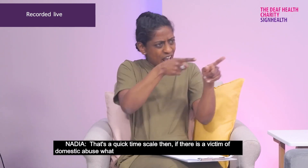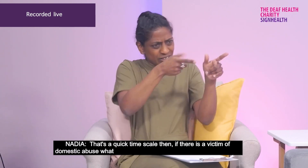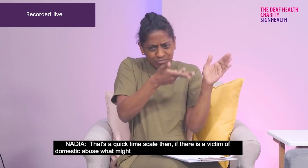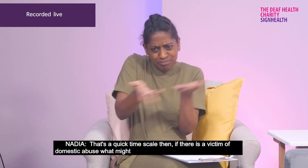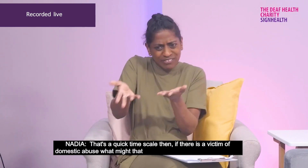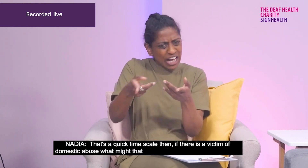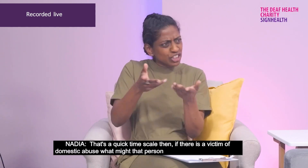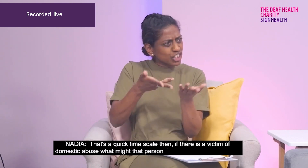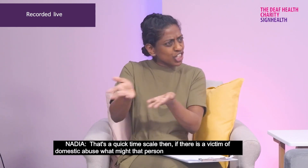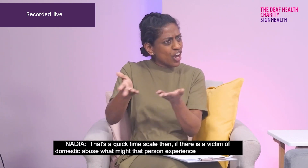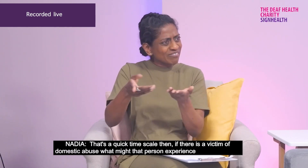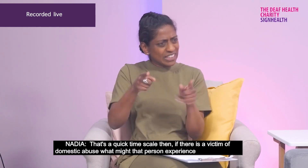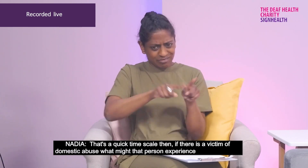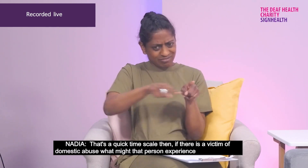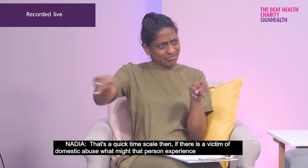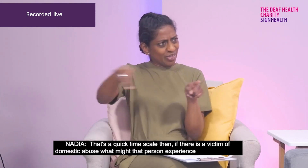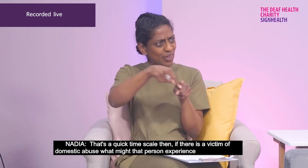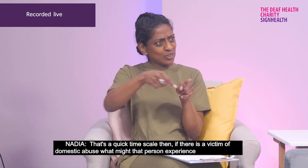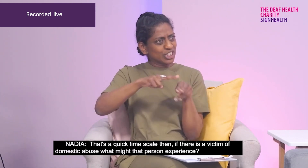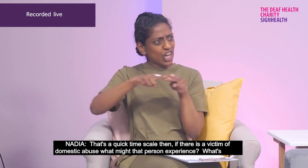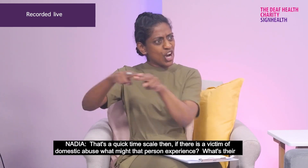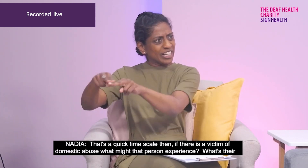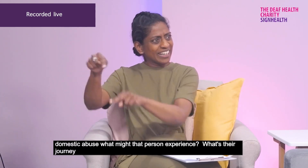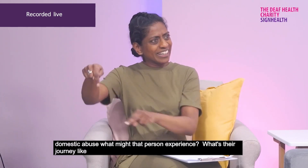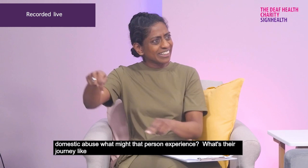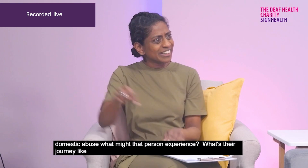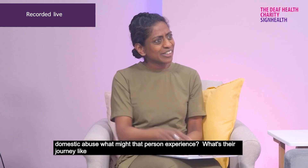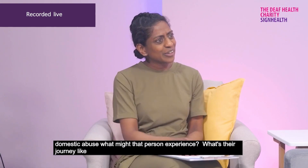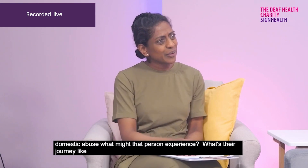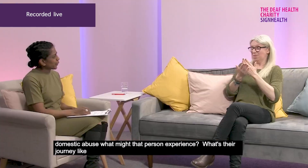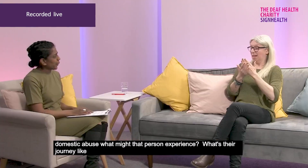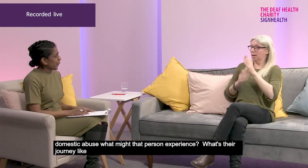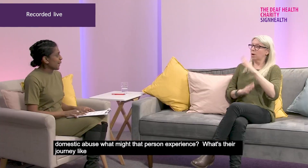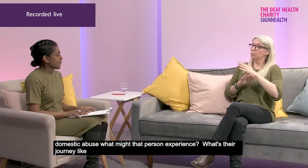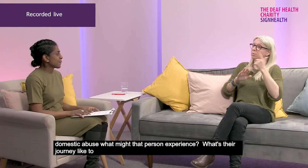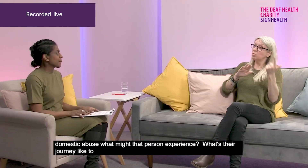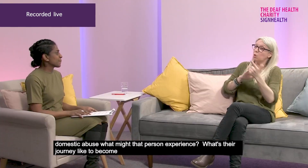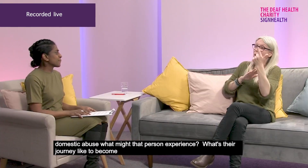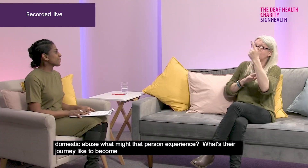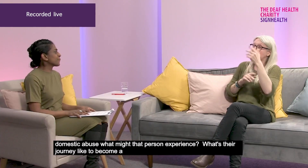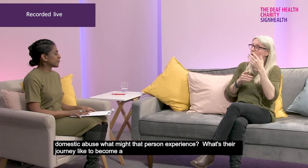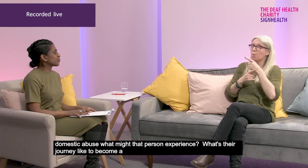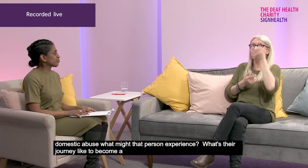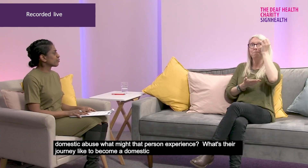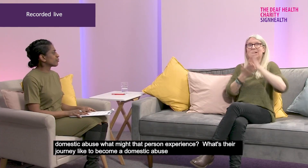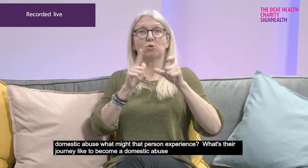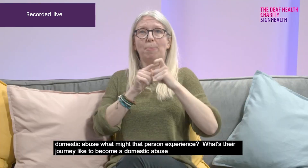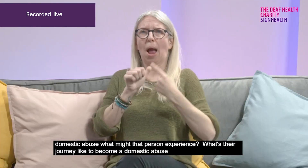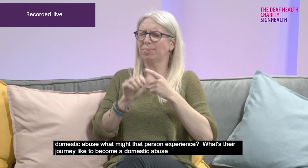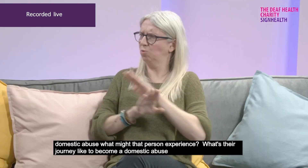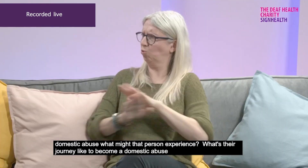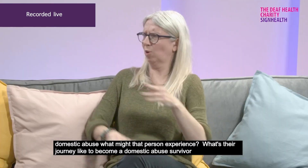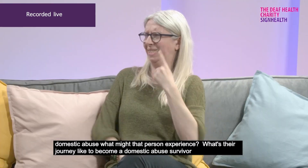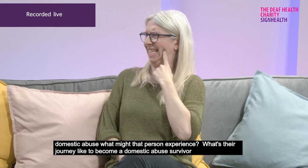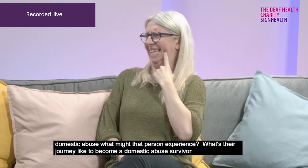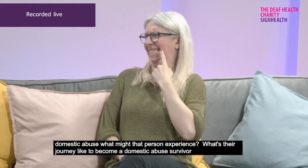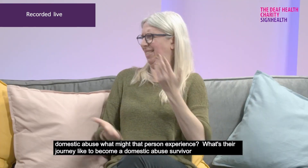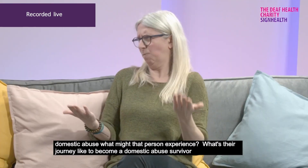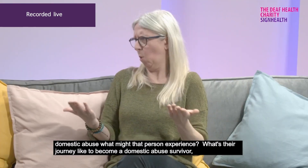what might that person experience? What's their journey like to become a domestic abuse survivor? So how does your service support them through that